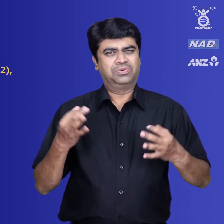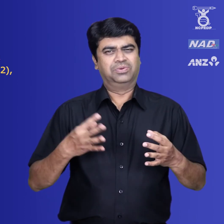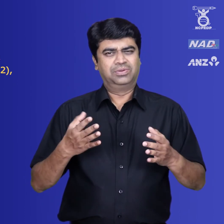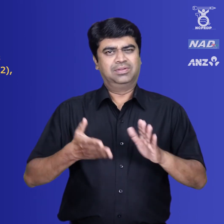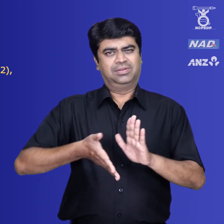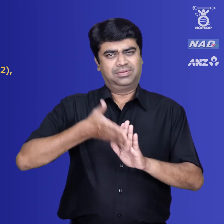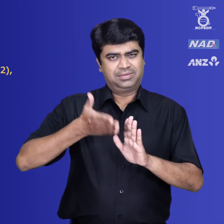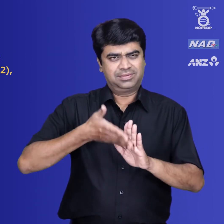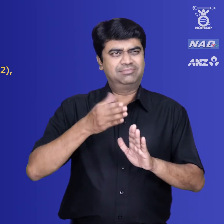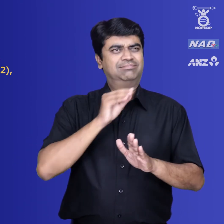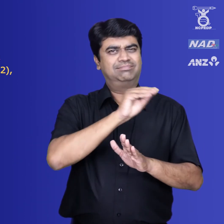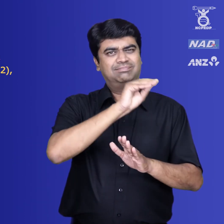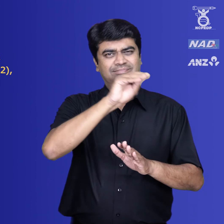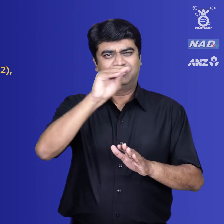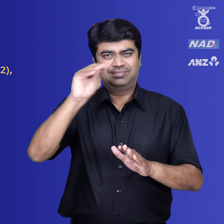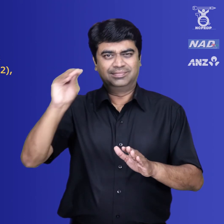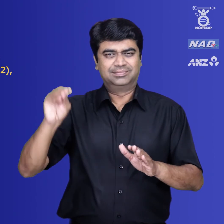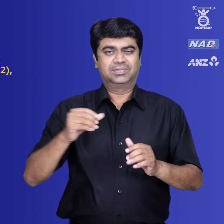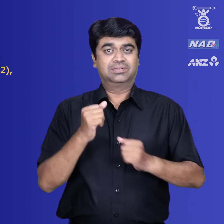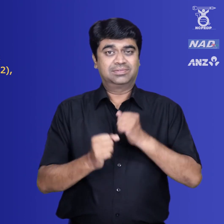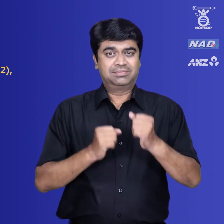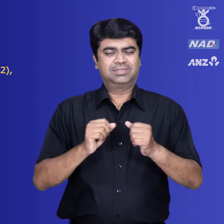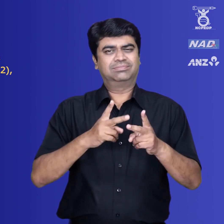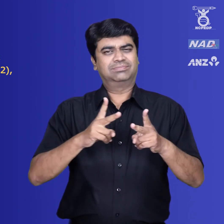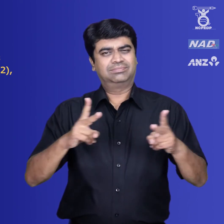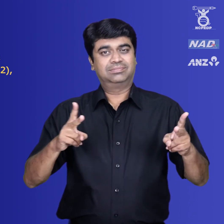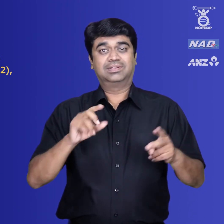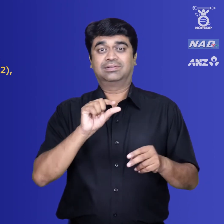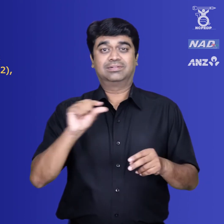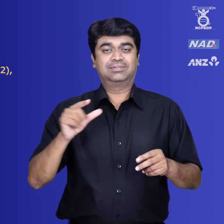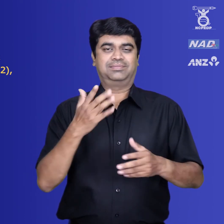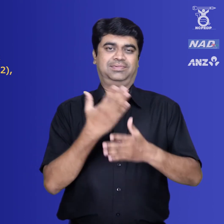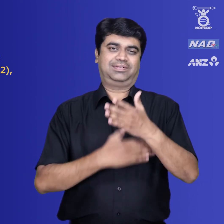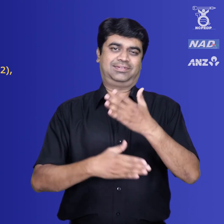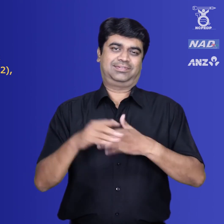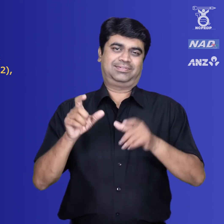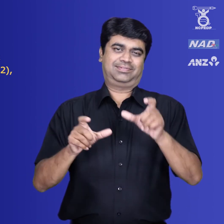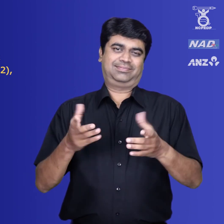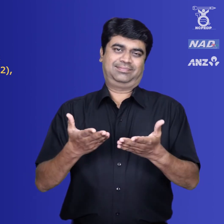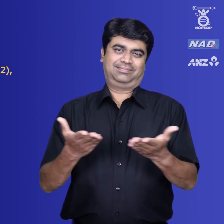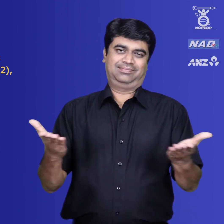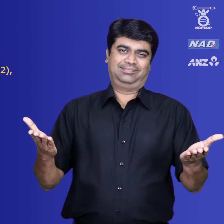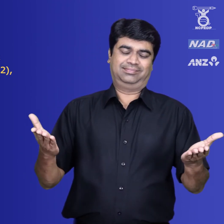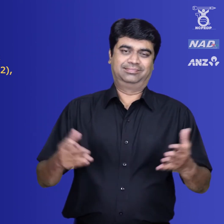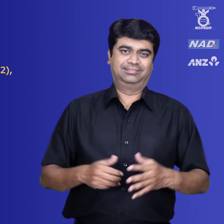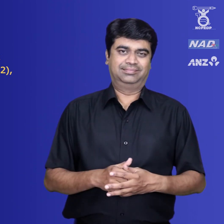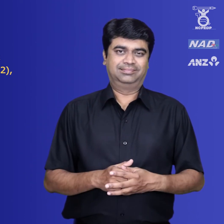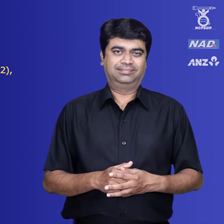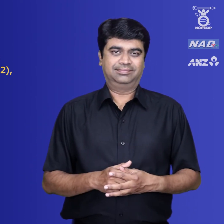Redesign and support infrastructure facilities of all sporting activities for persons with disabilities.